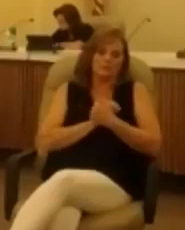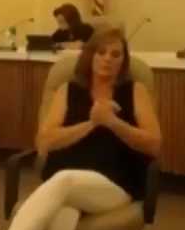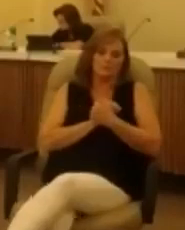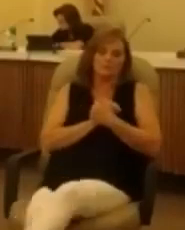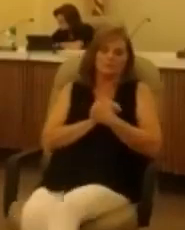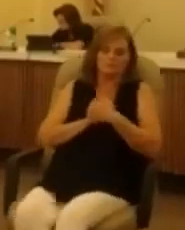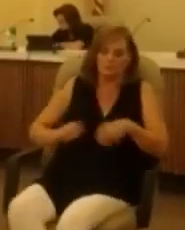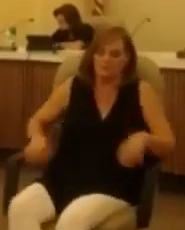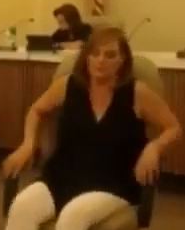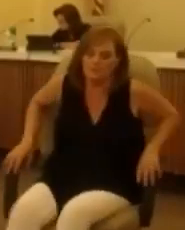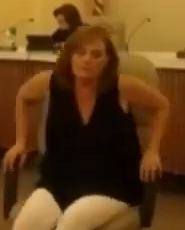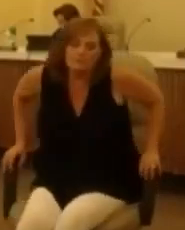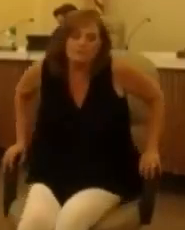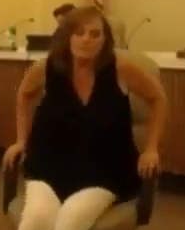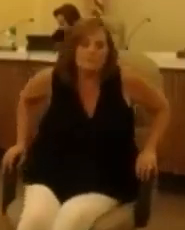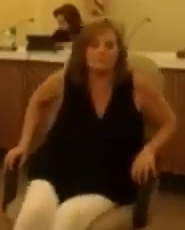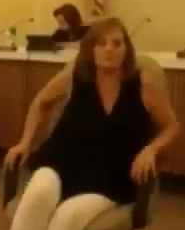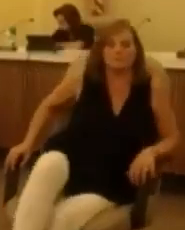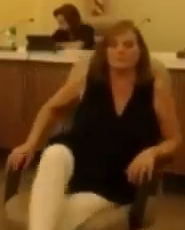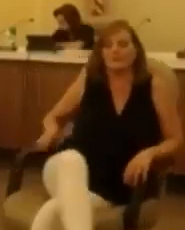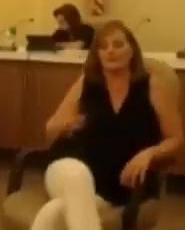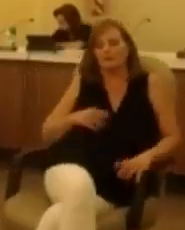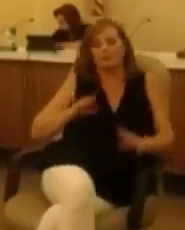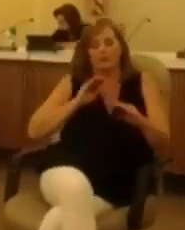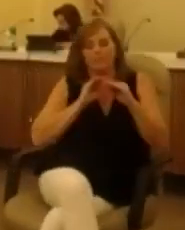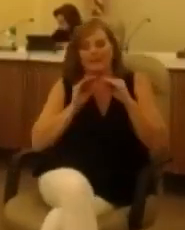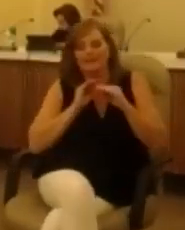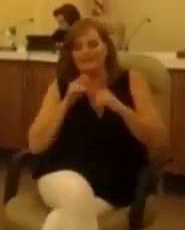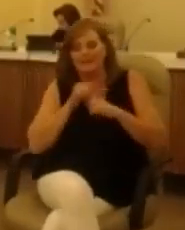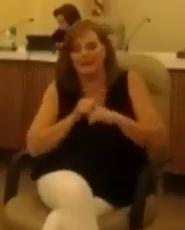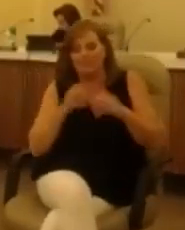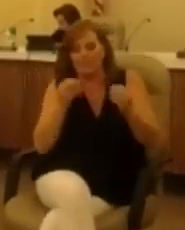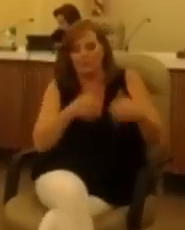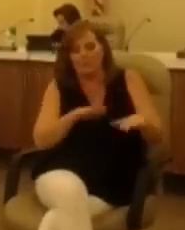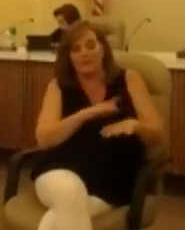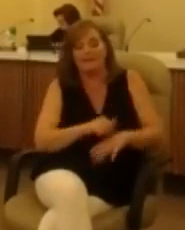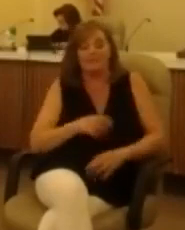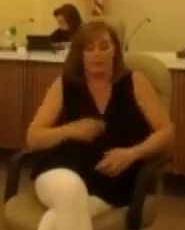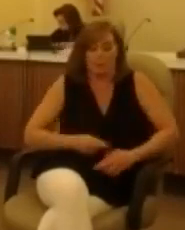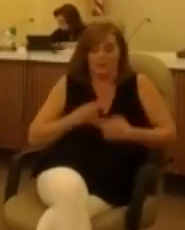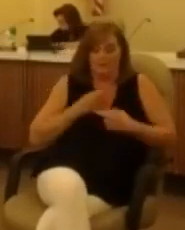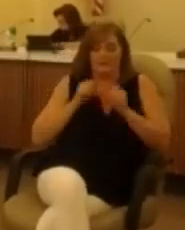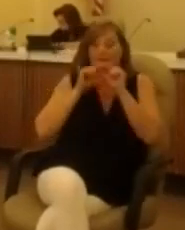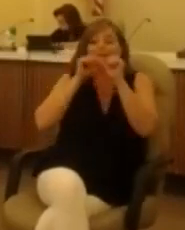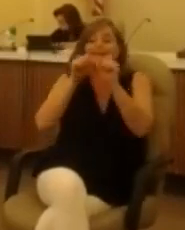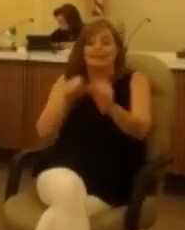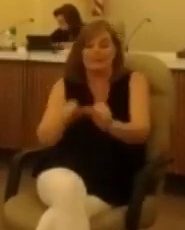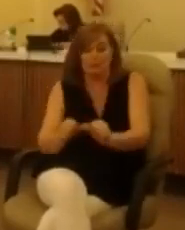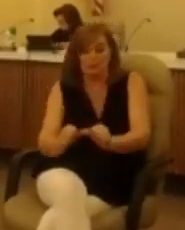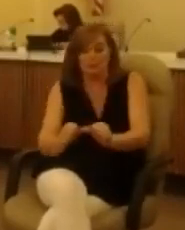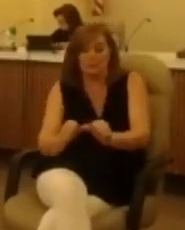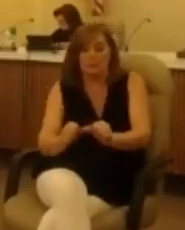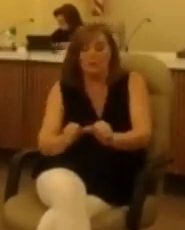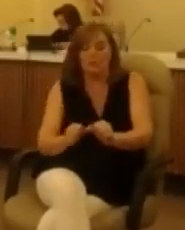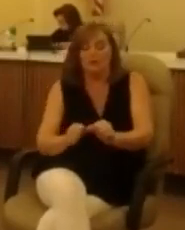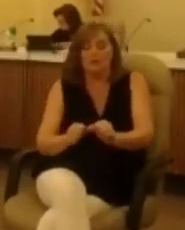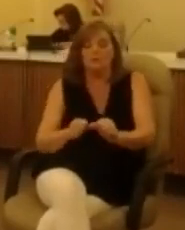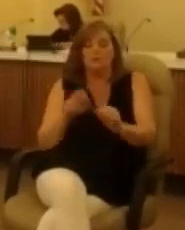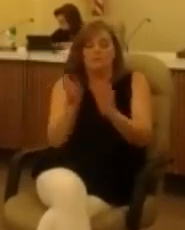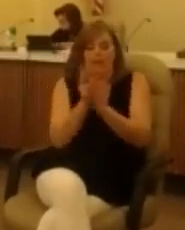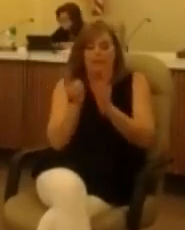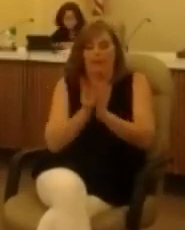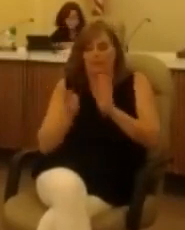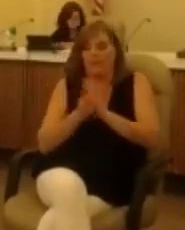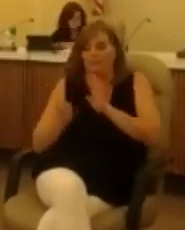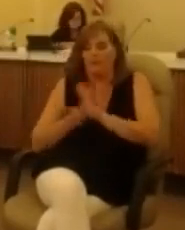basically it has to do with maintenance of property, that if a resident continues to be in violation and makes